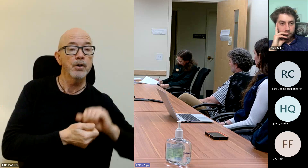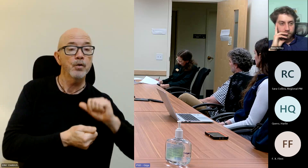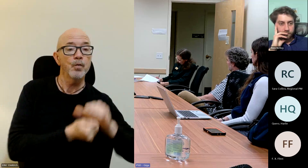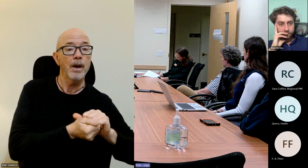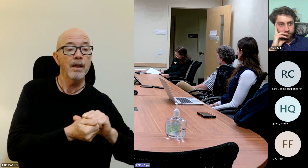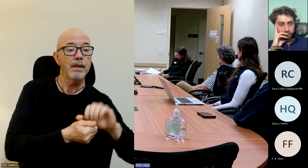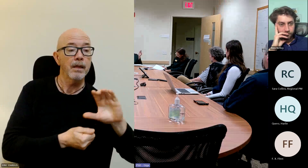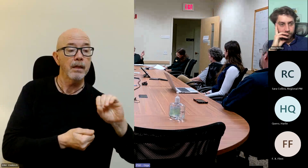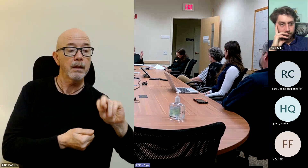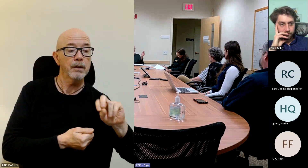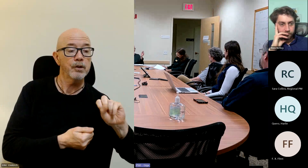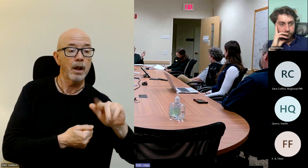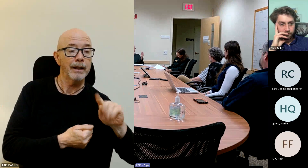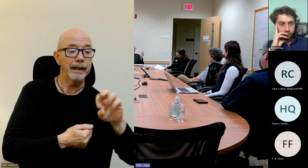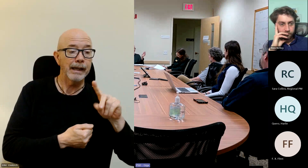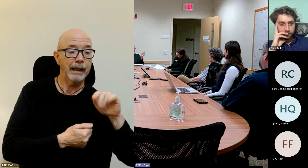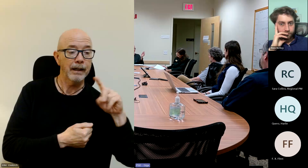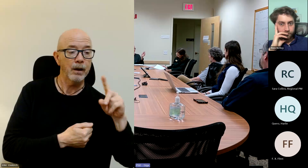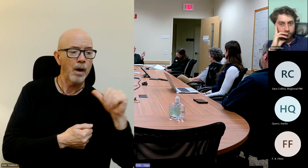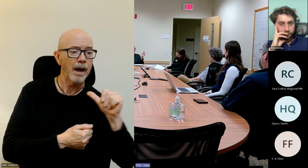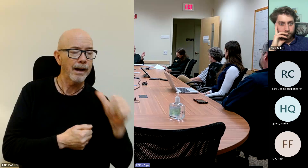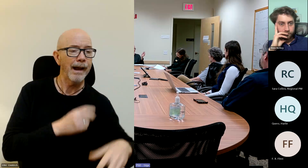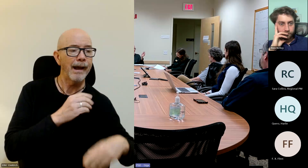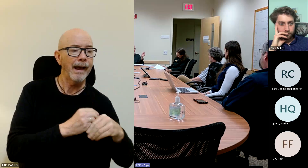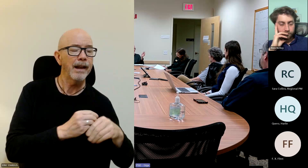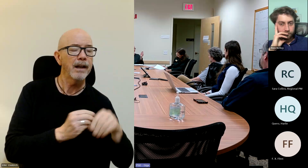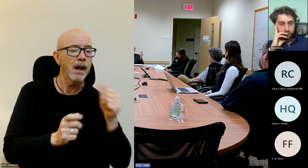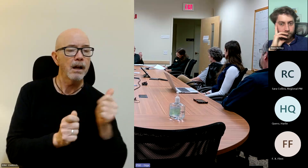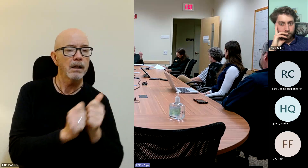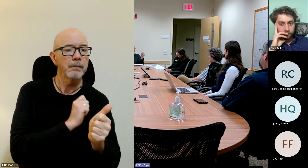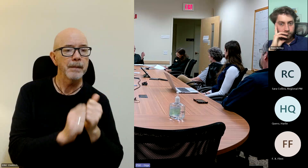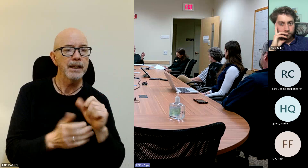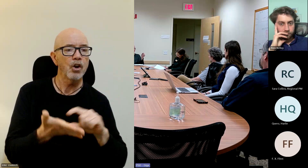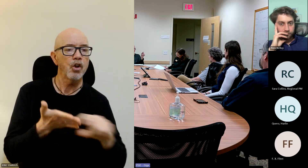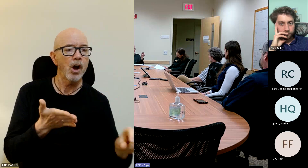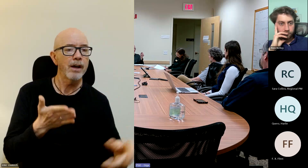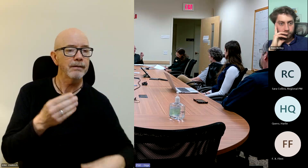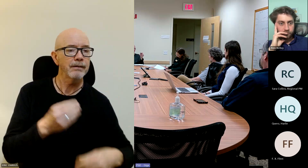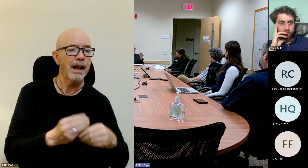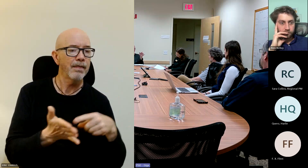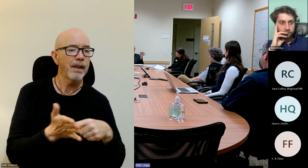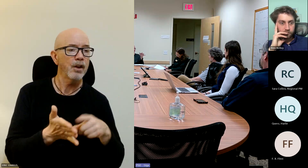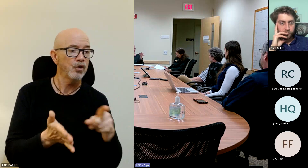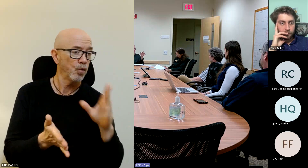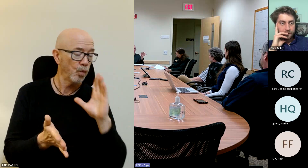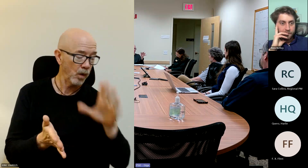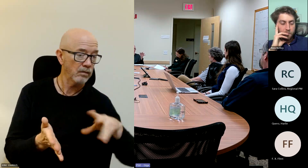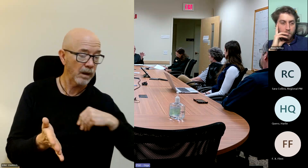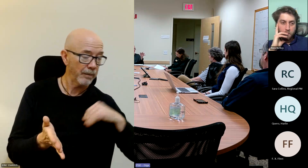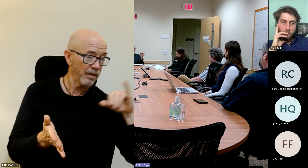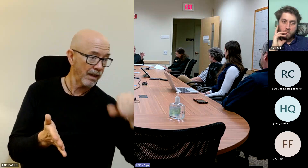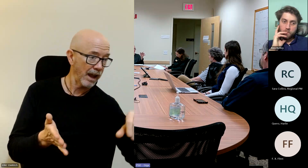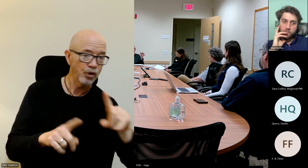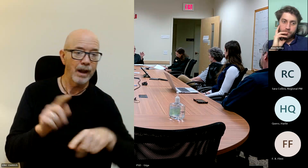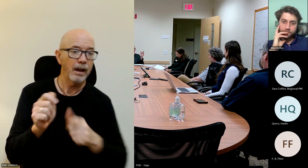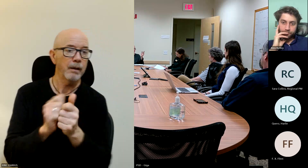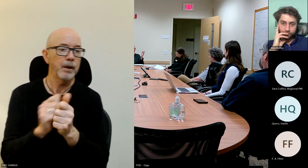Consolidated, why didn't they put a prohibition, a non-compete clause in there and say, if you're going to take this work, you can't compete against us for BEAD